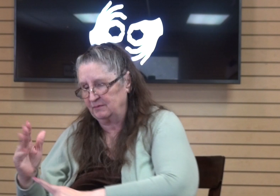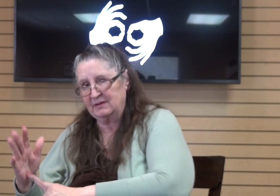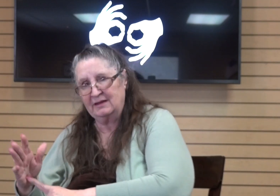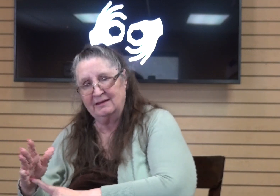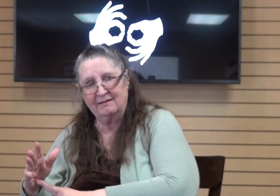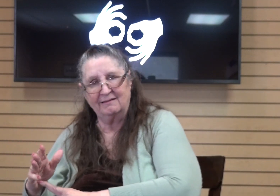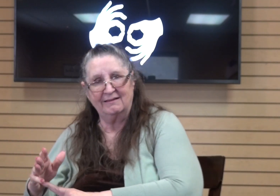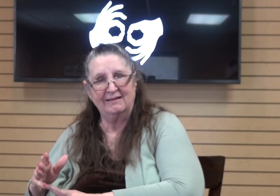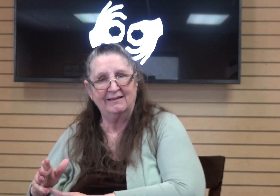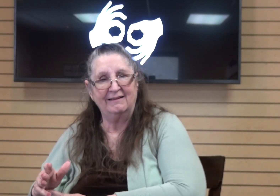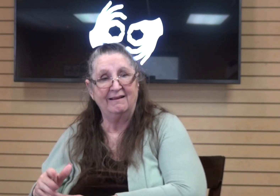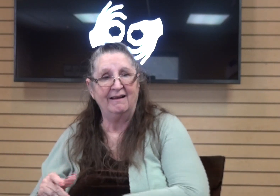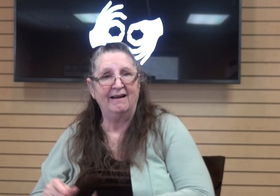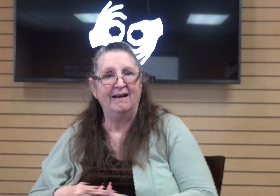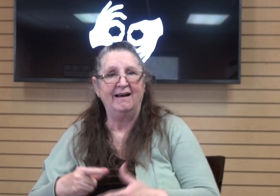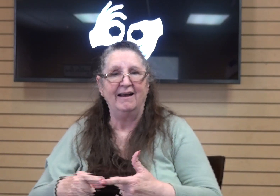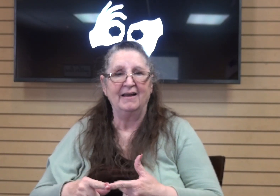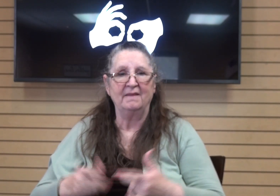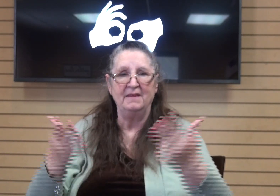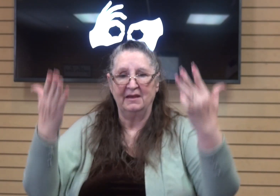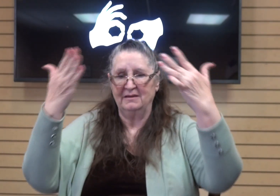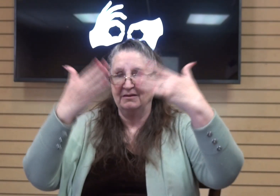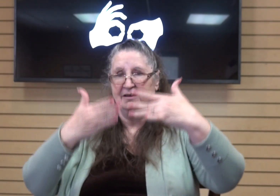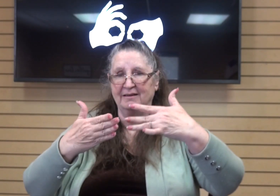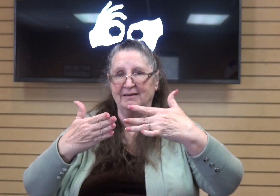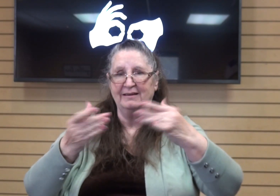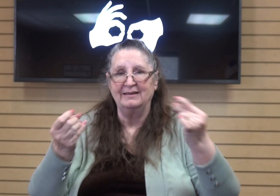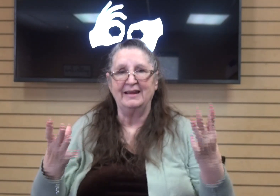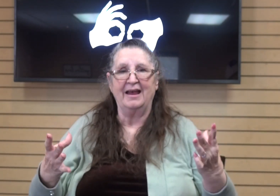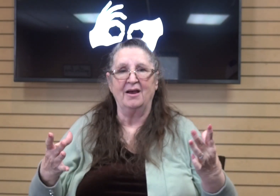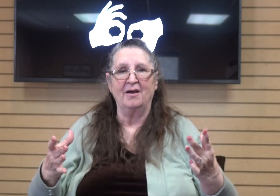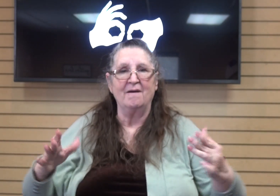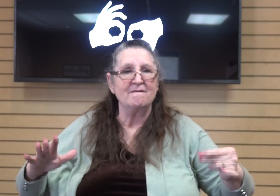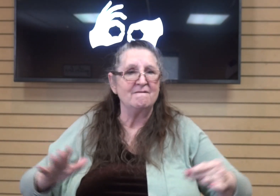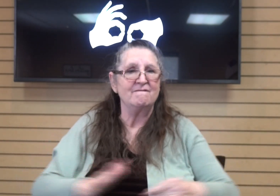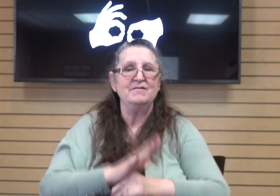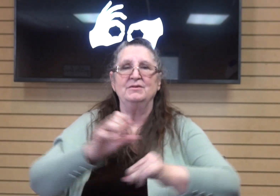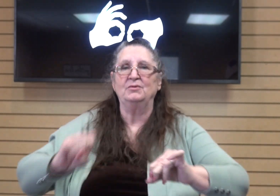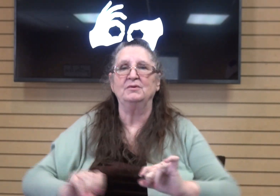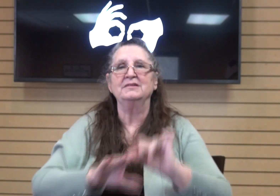long, that pitch black room was suddenly filled with light, and you could see